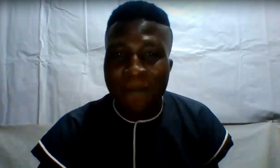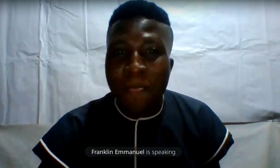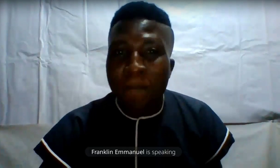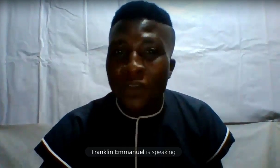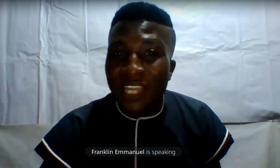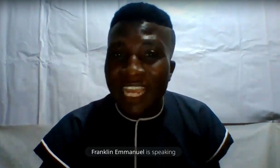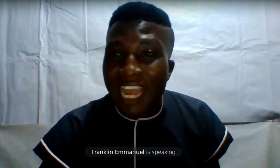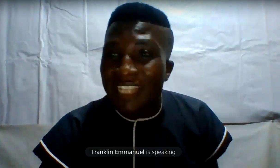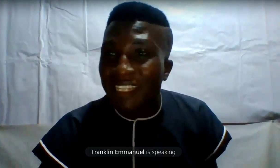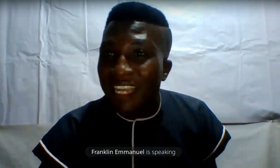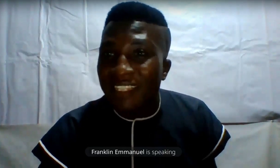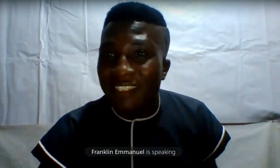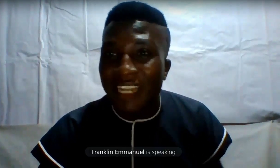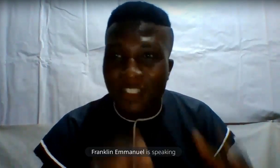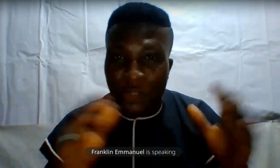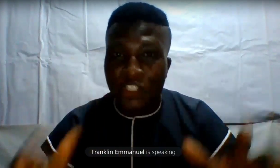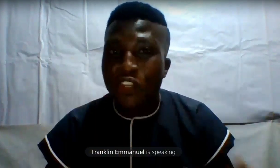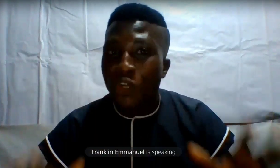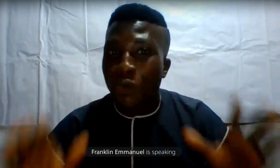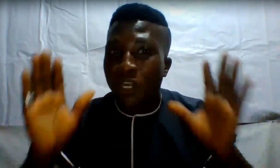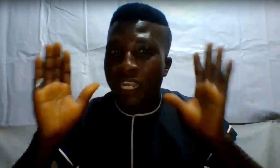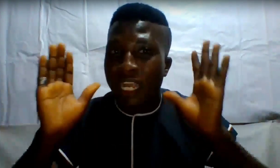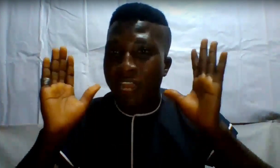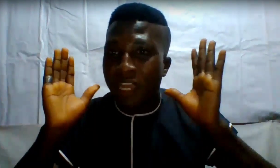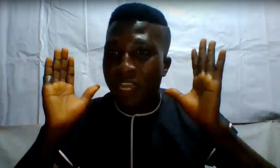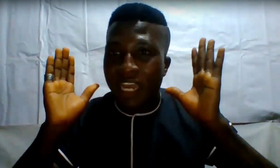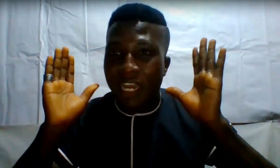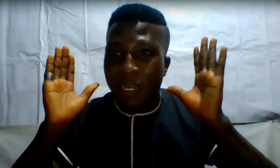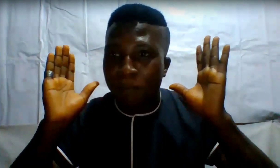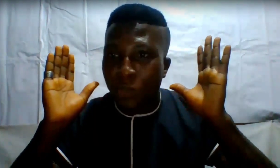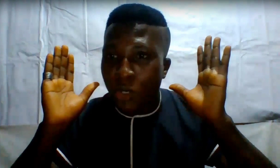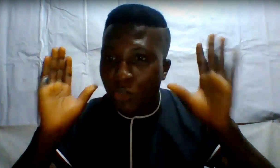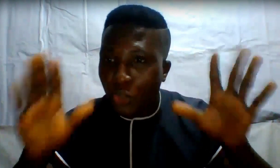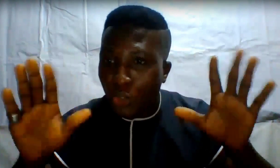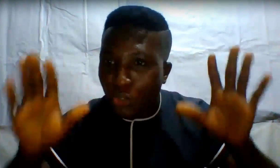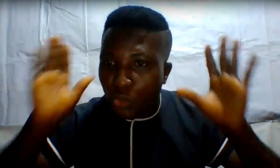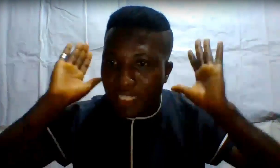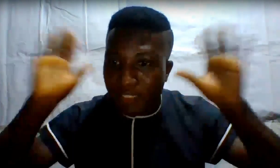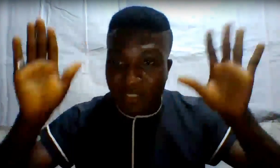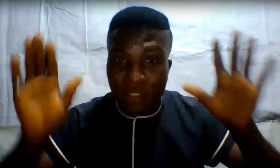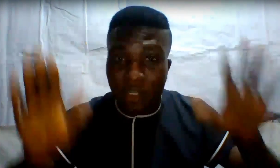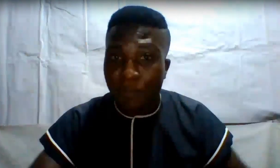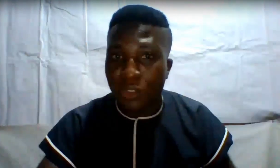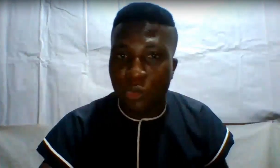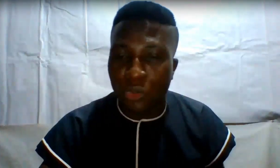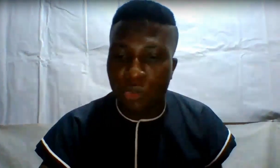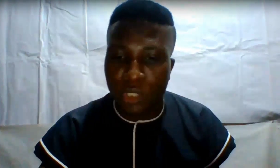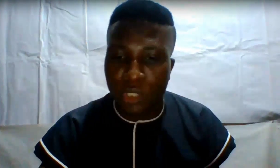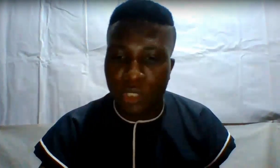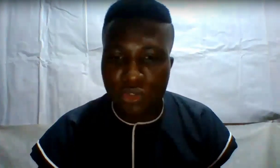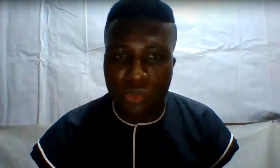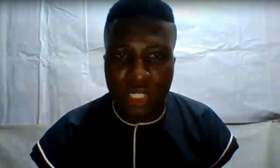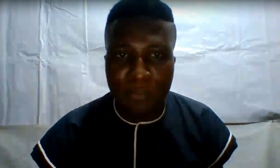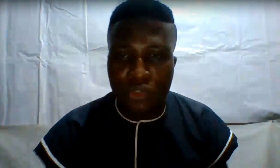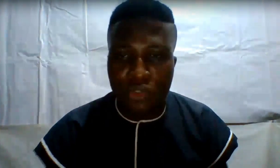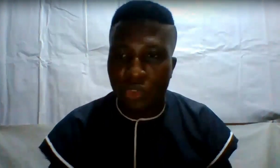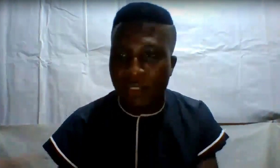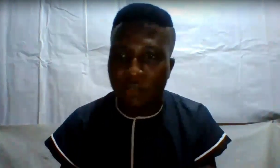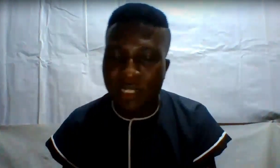Don't worry. All those whose hands are still up, we'll come to you. We'll come to you. Let's finish up with the letters. Then we'll